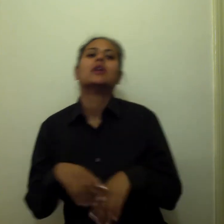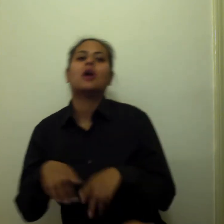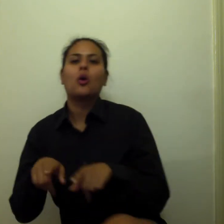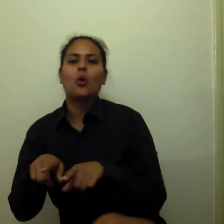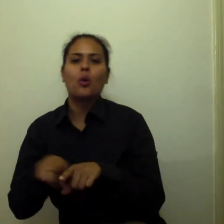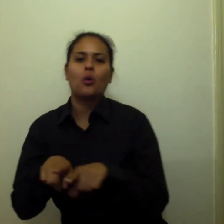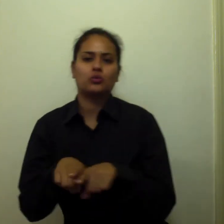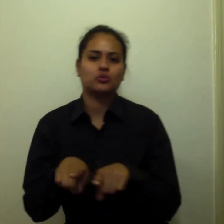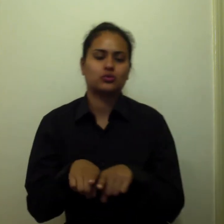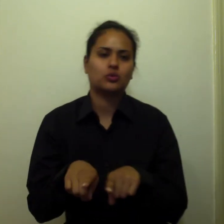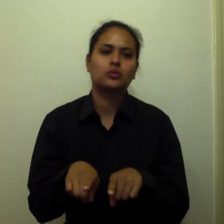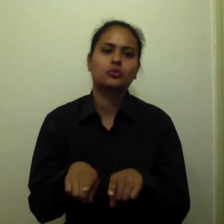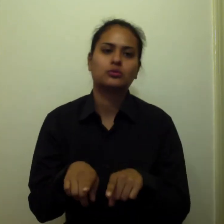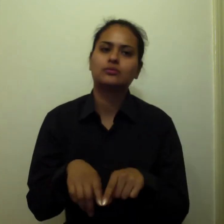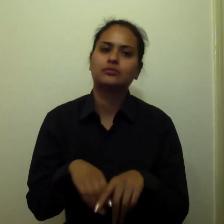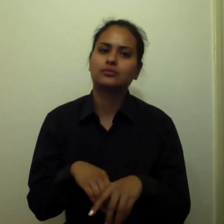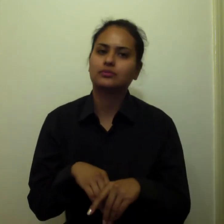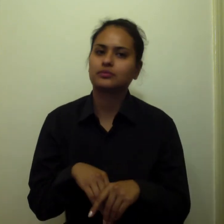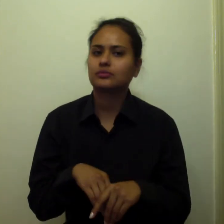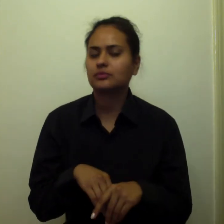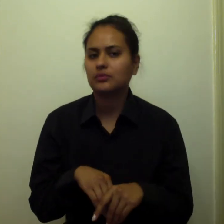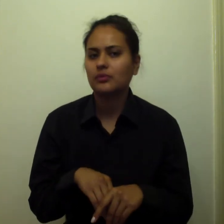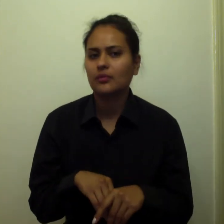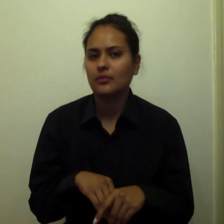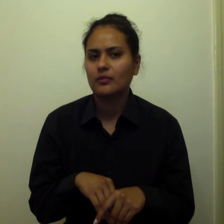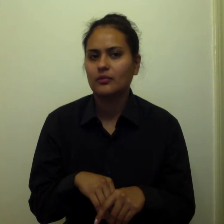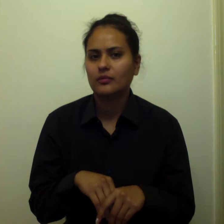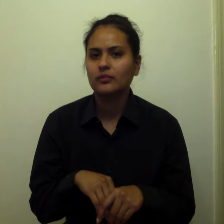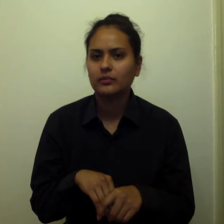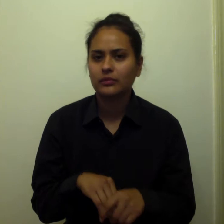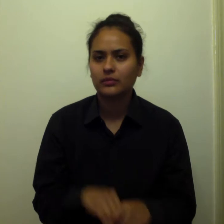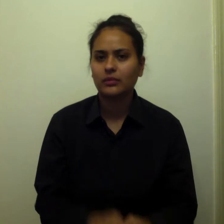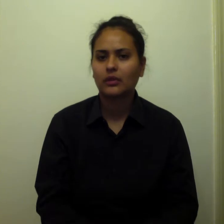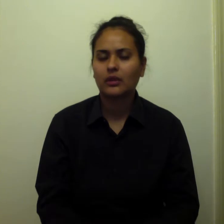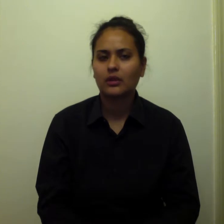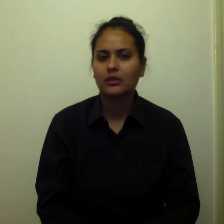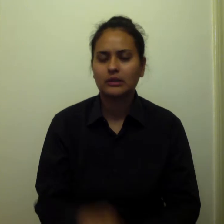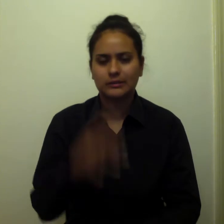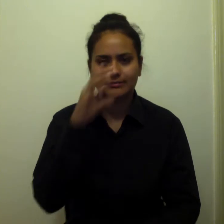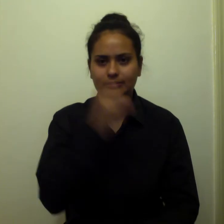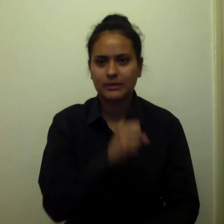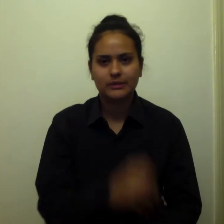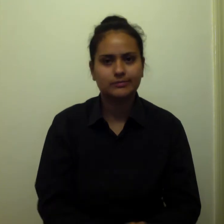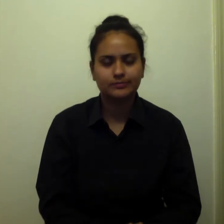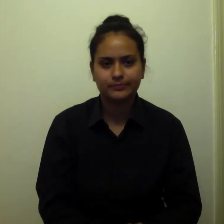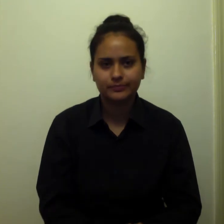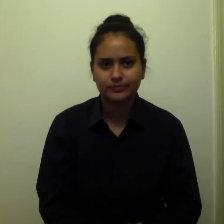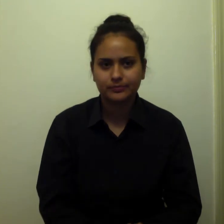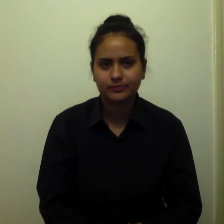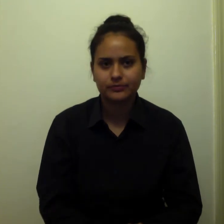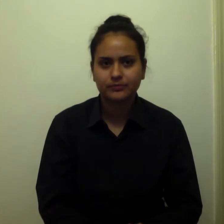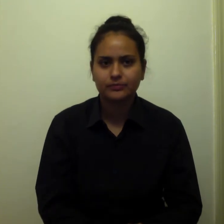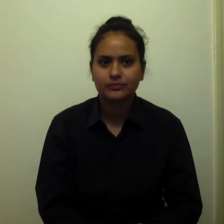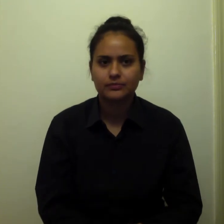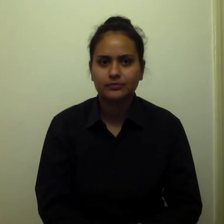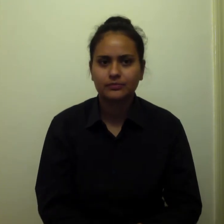Germanic people who set up their own kind of little kingdoms and so on. The following week, we shall look at Anglo-Saxon England. We'll find